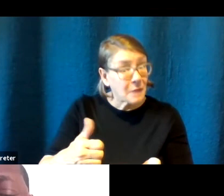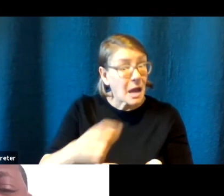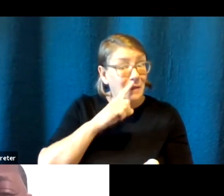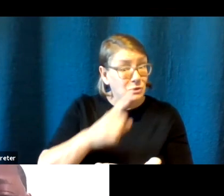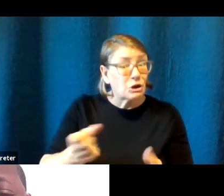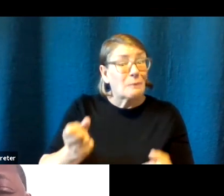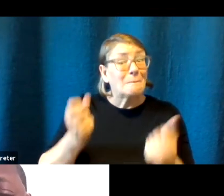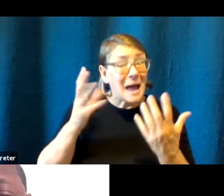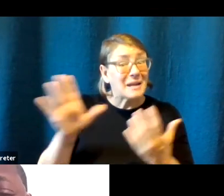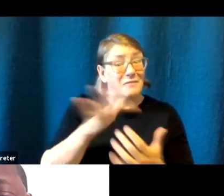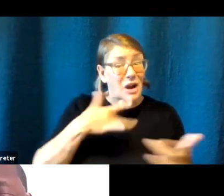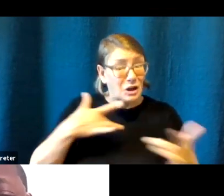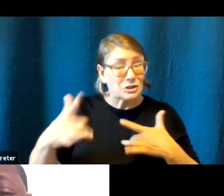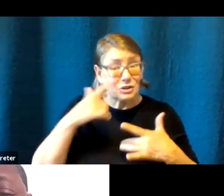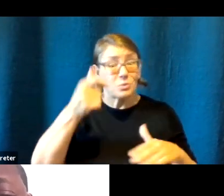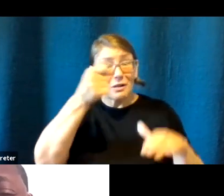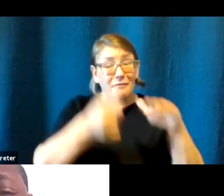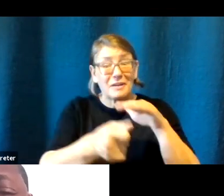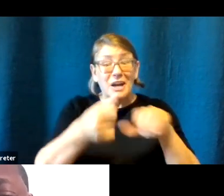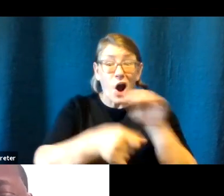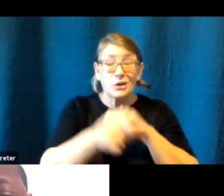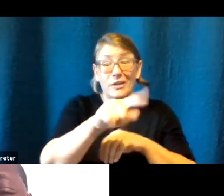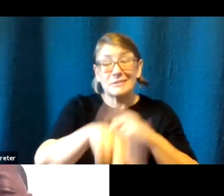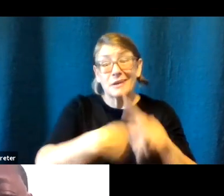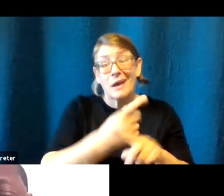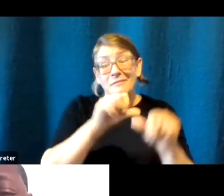fall under this kind of an agency.